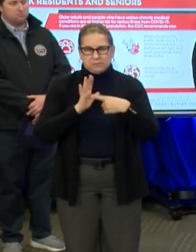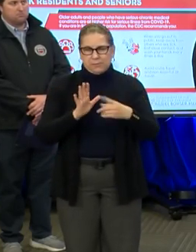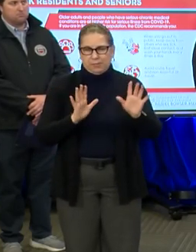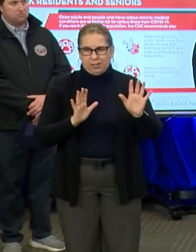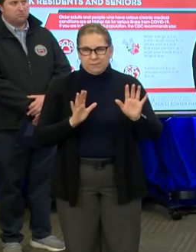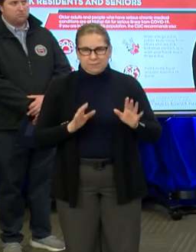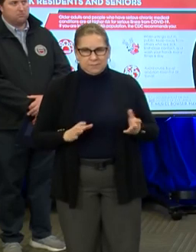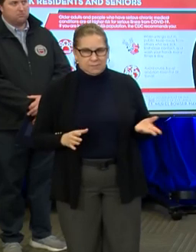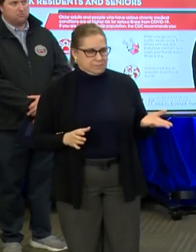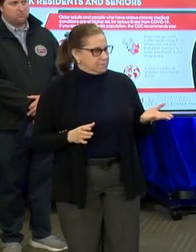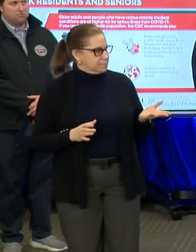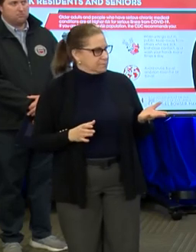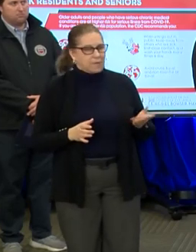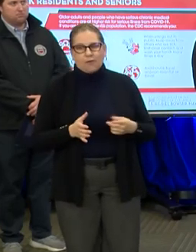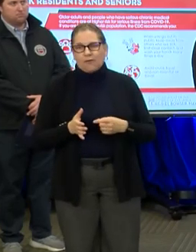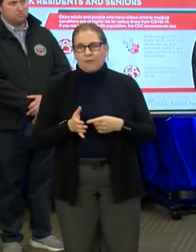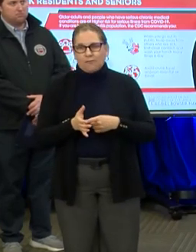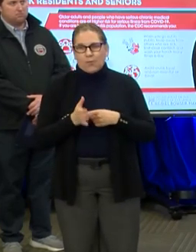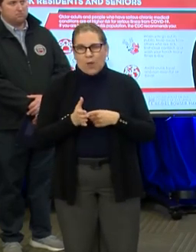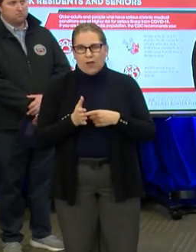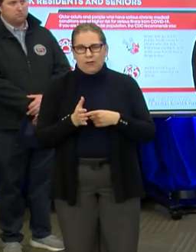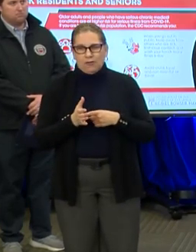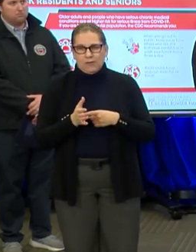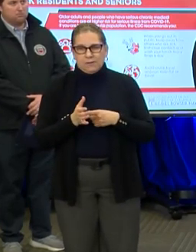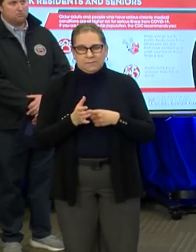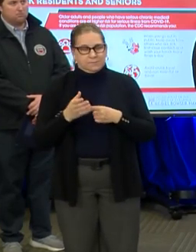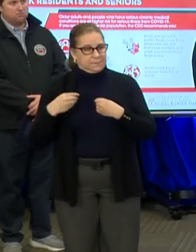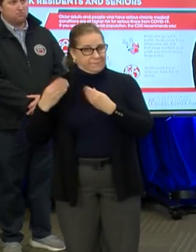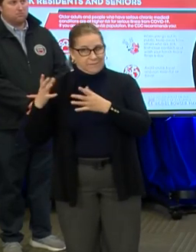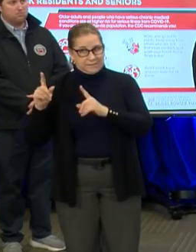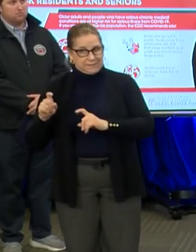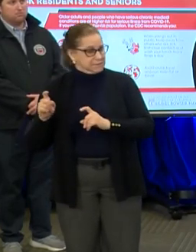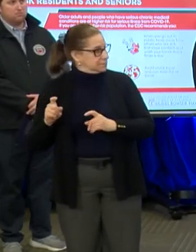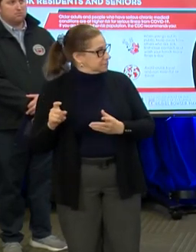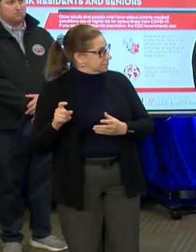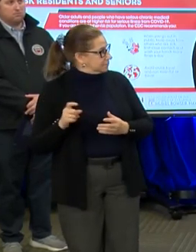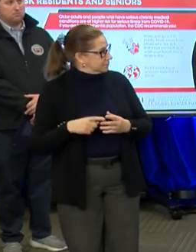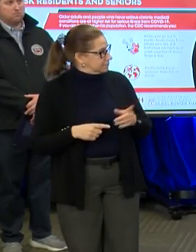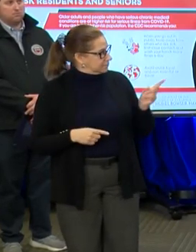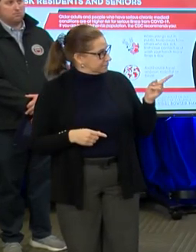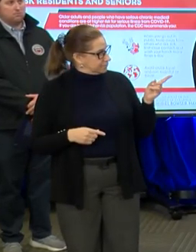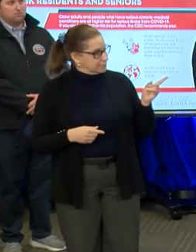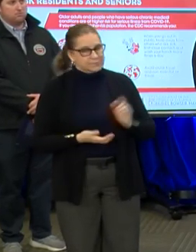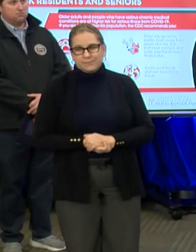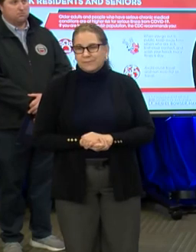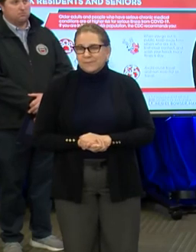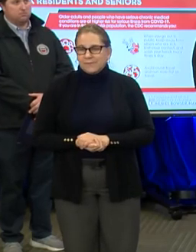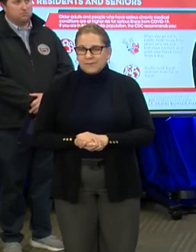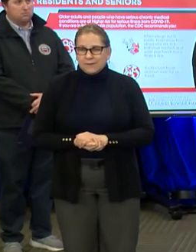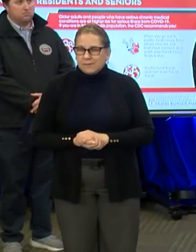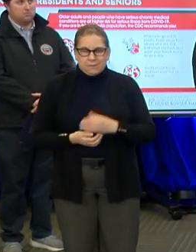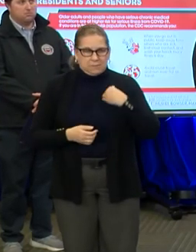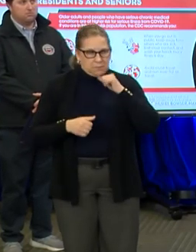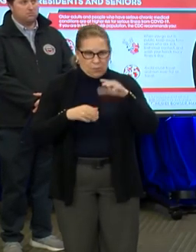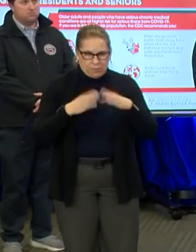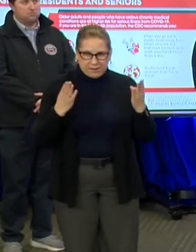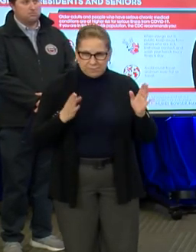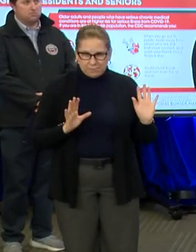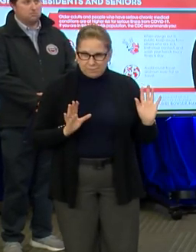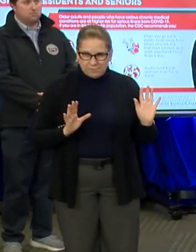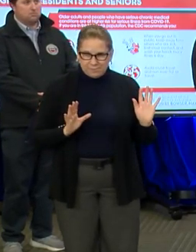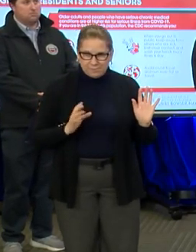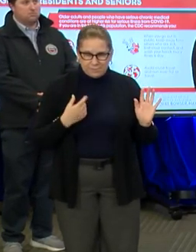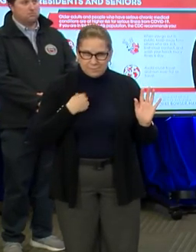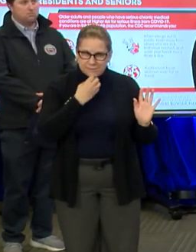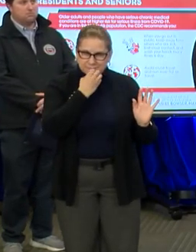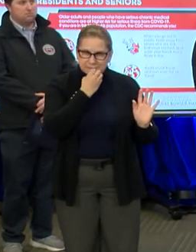required at the actual site to test the patient. So I'm not going to open this because this is very precious at this time. So